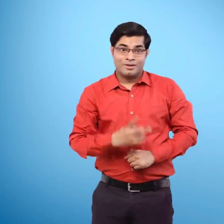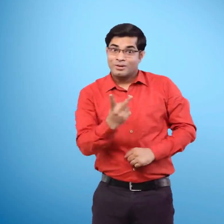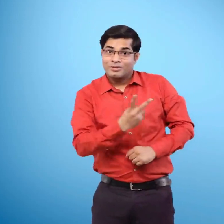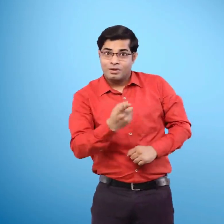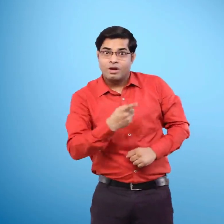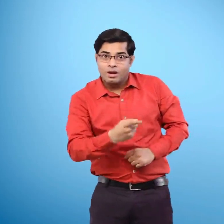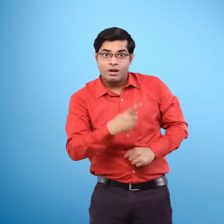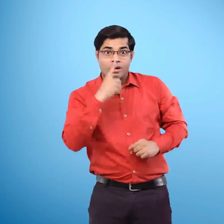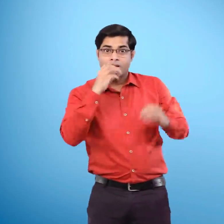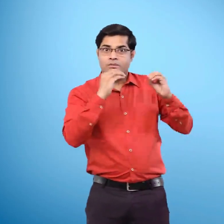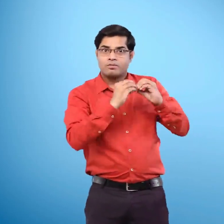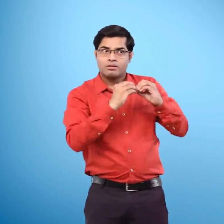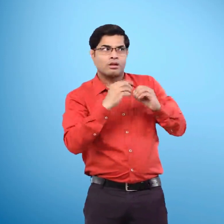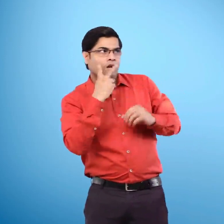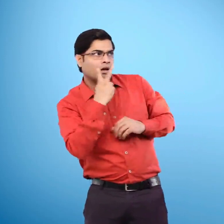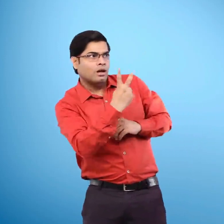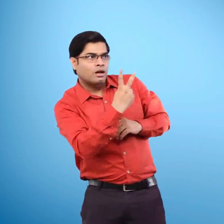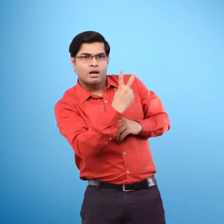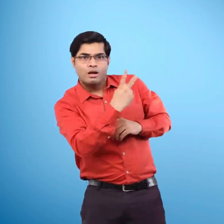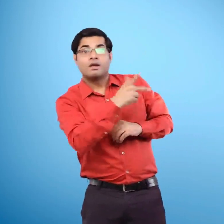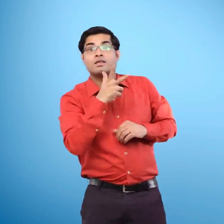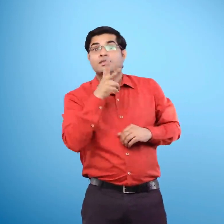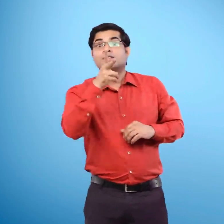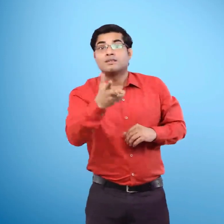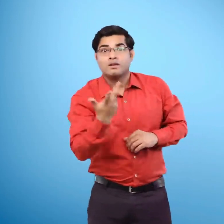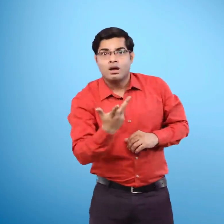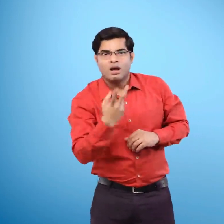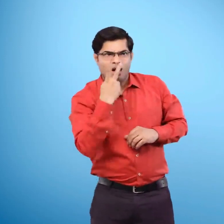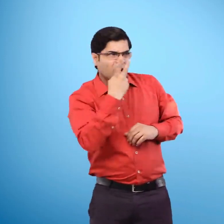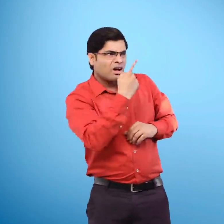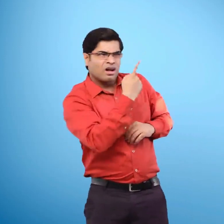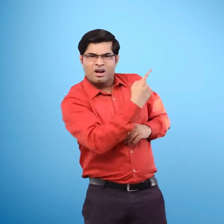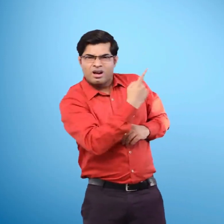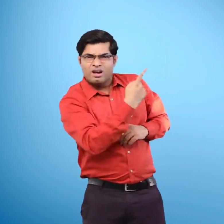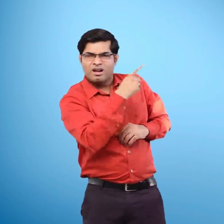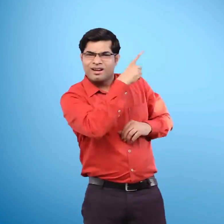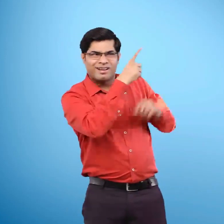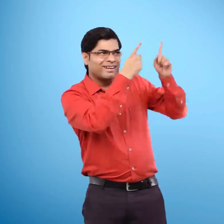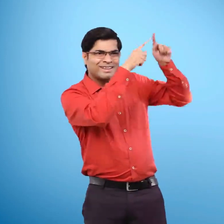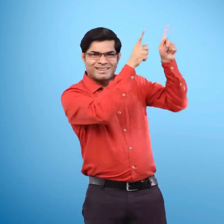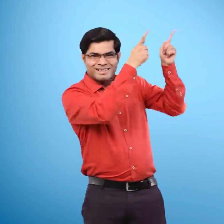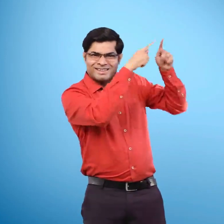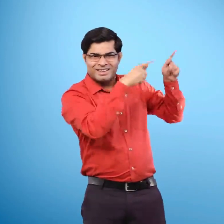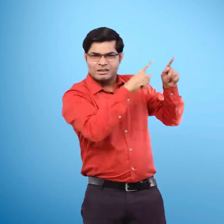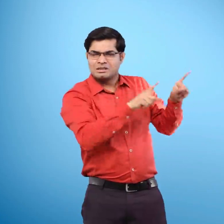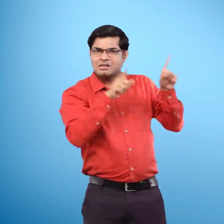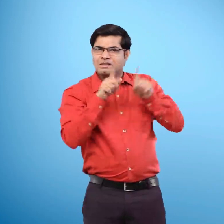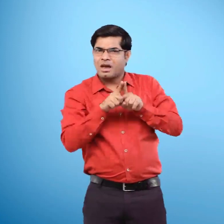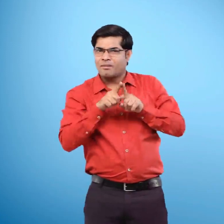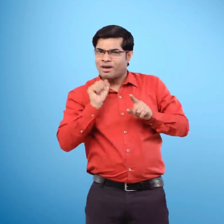with two rows of bricks is visible. Looking at the grills, Binny said, "These same grills